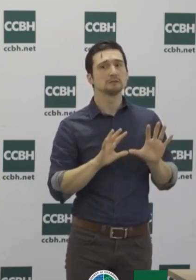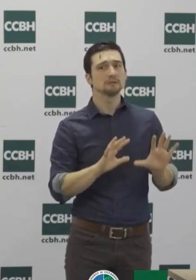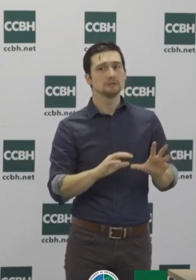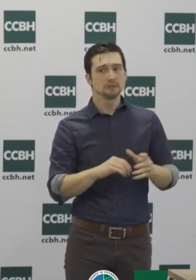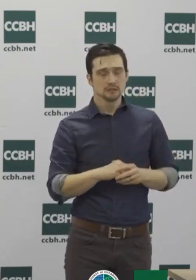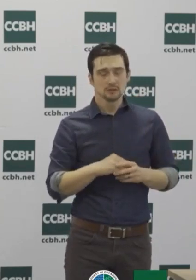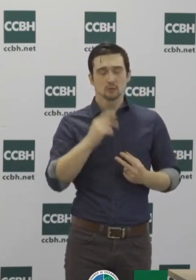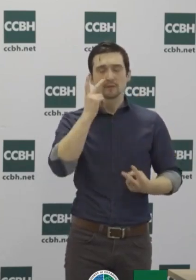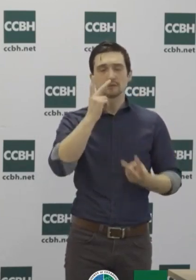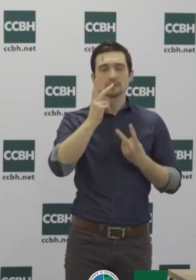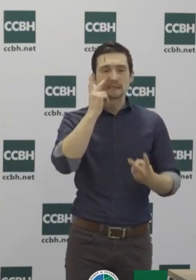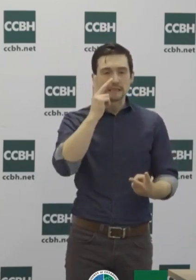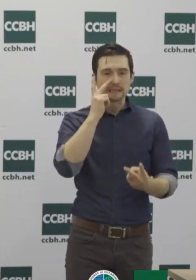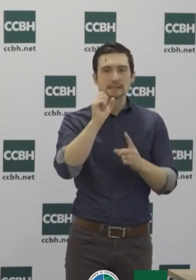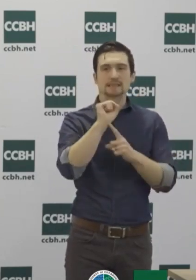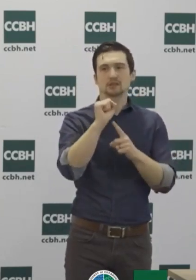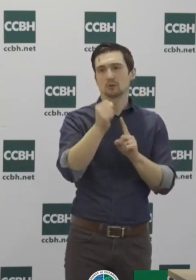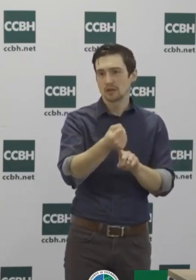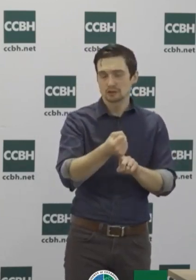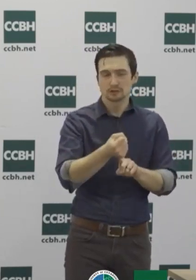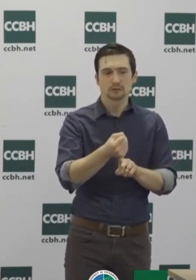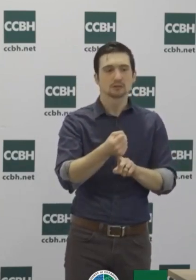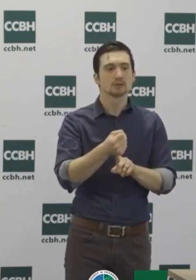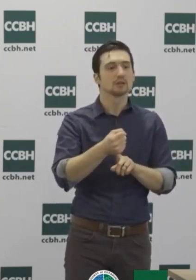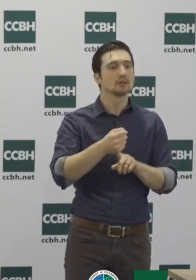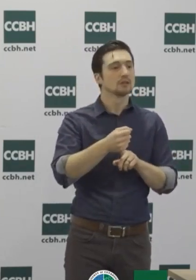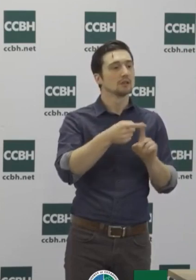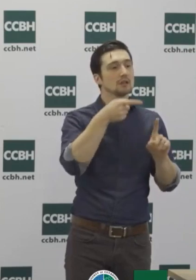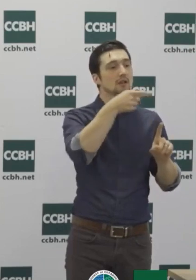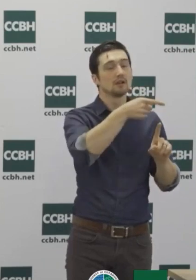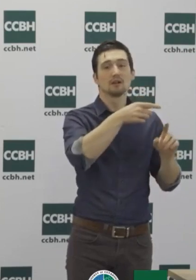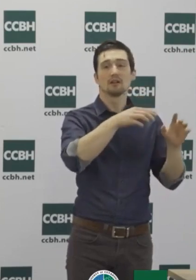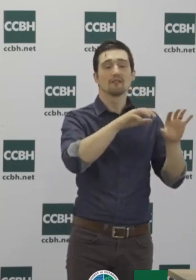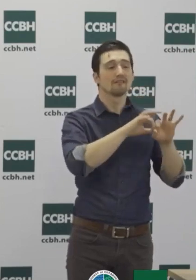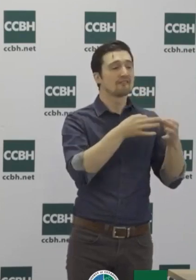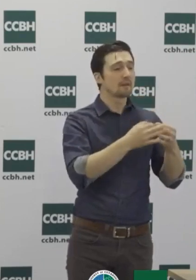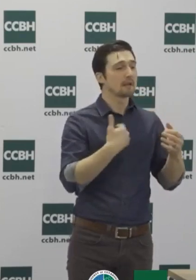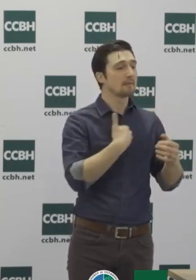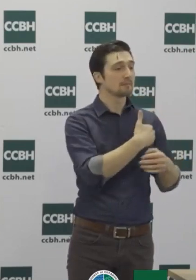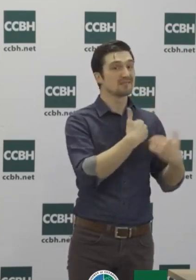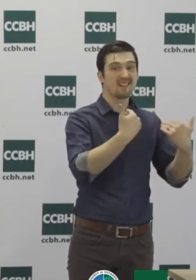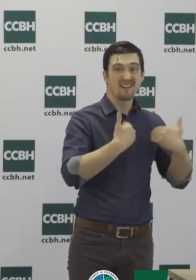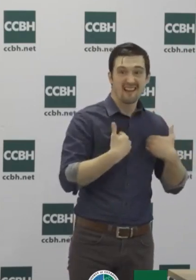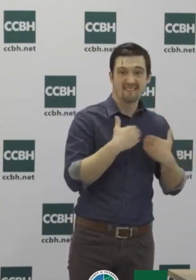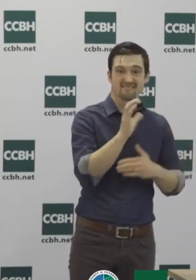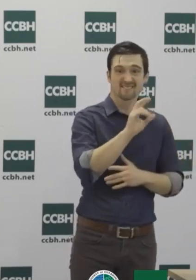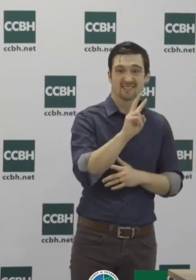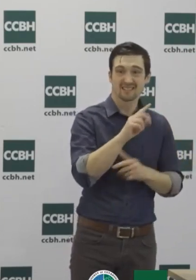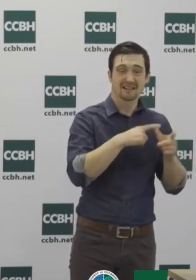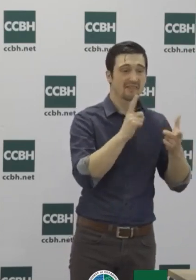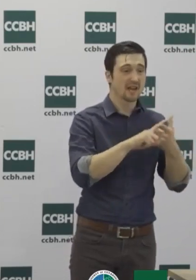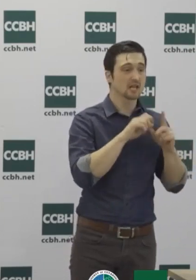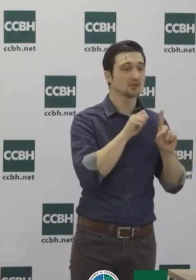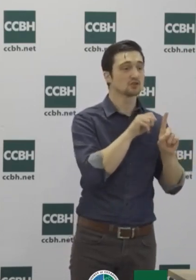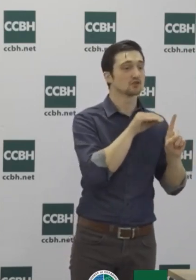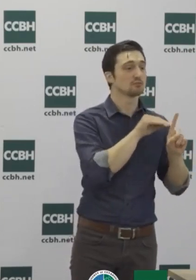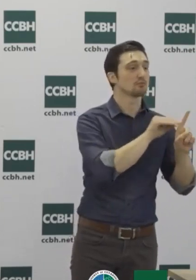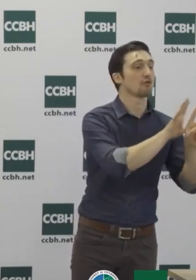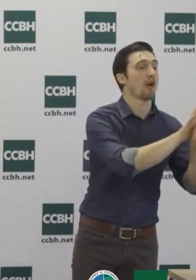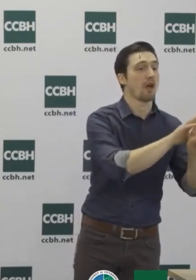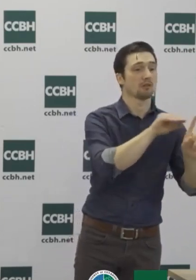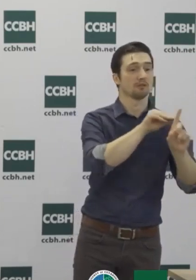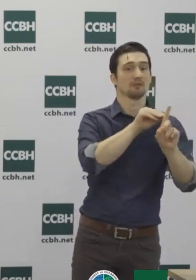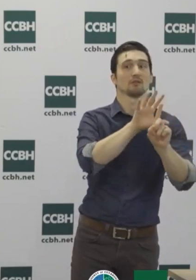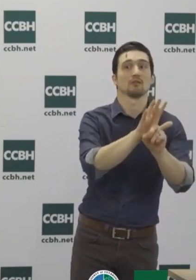enough circumstances where it has been spread among family members and among friend groups. And so we want